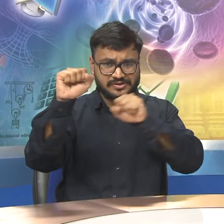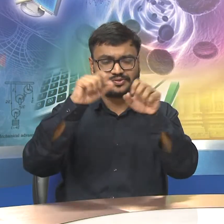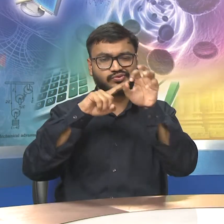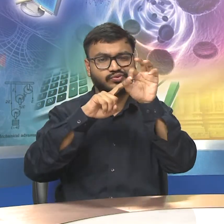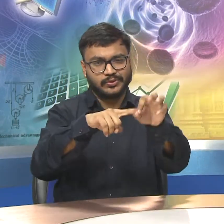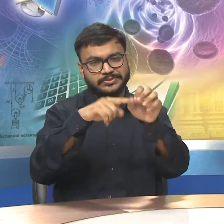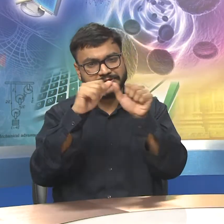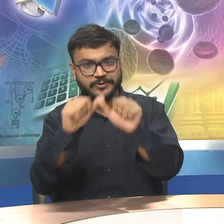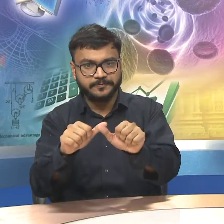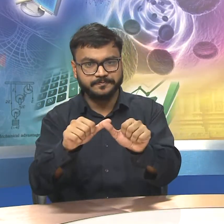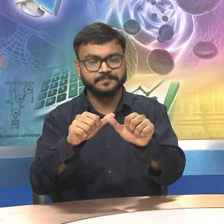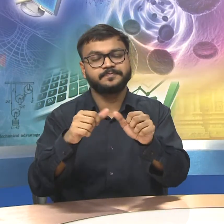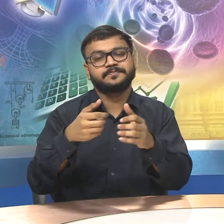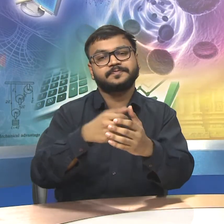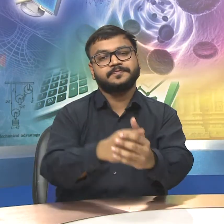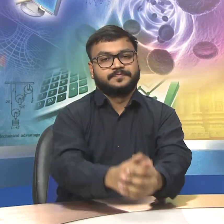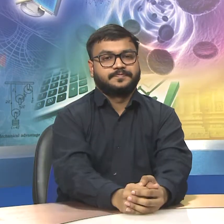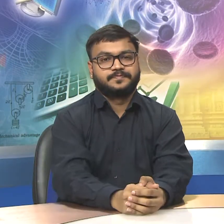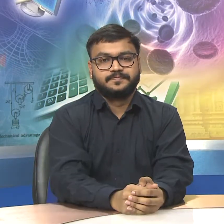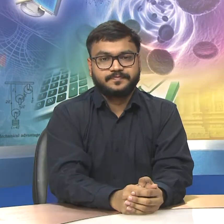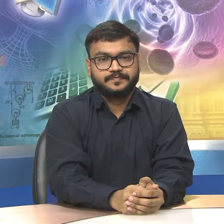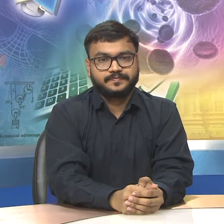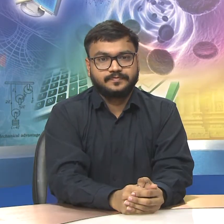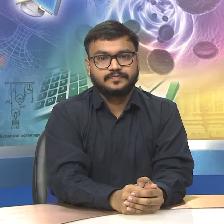Let's do it some exercise.